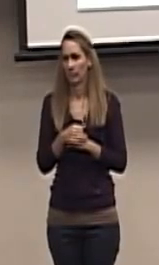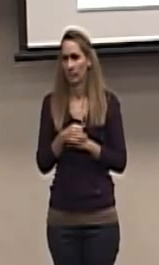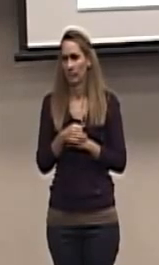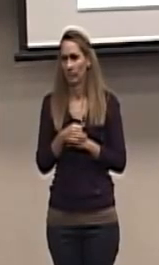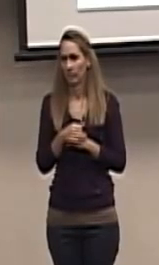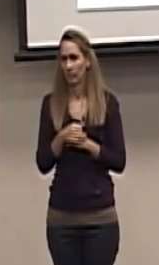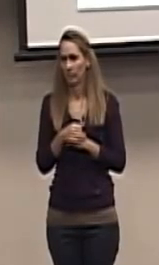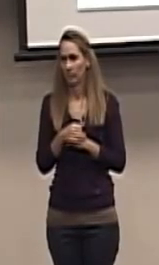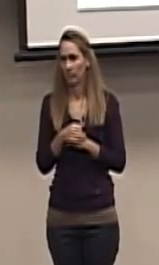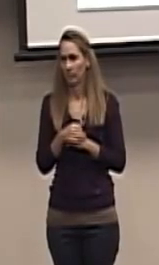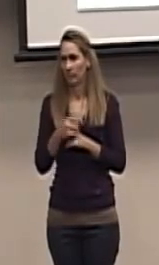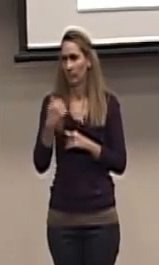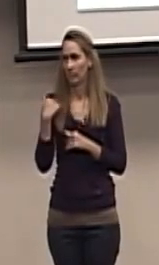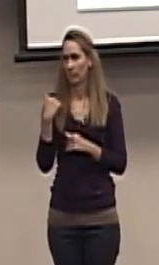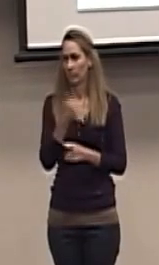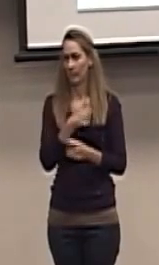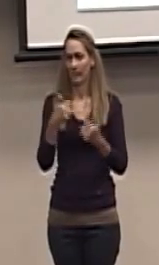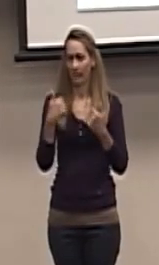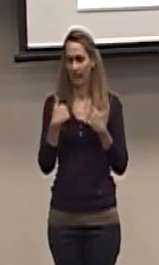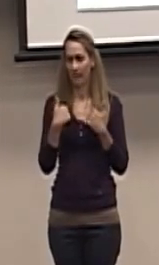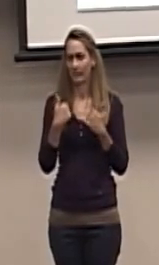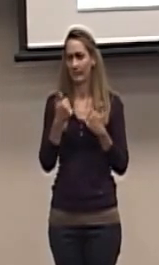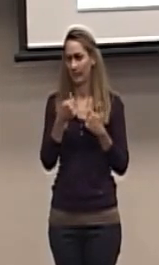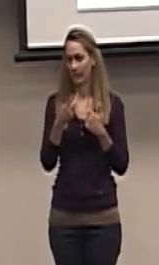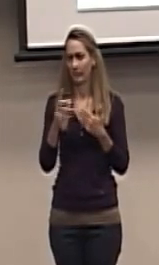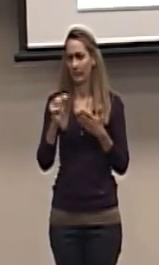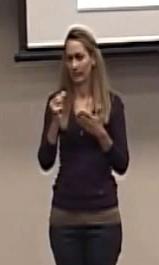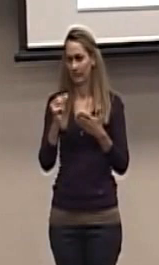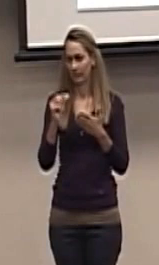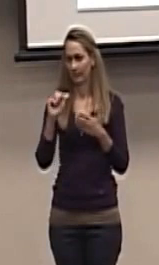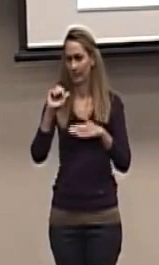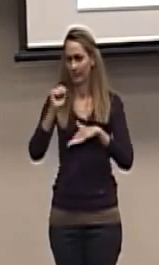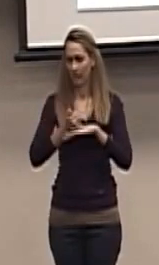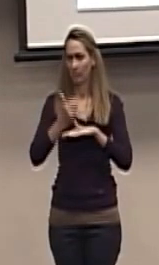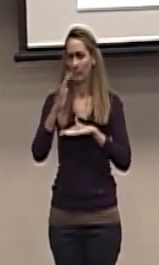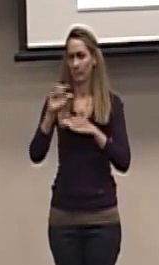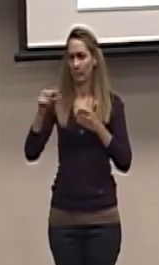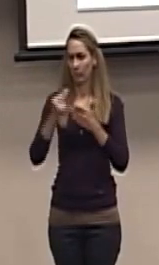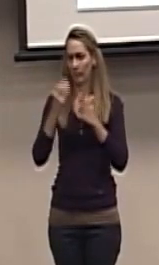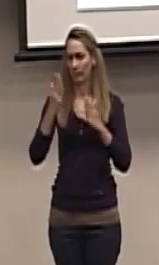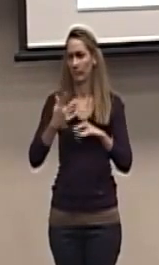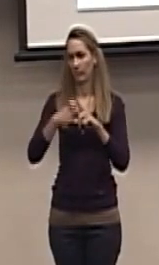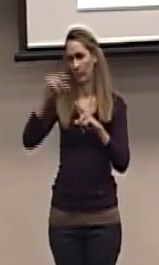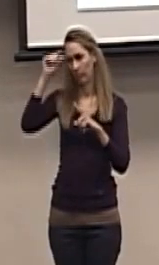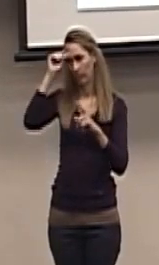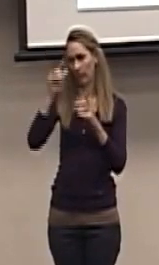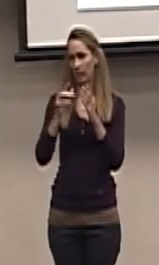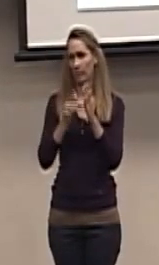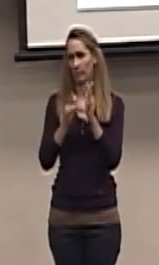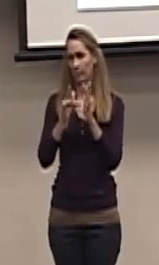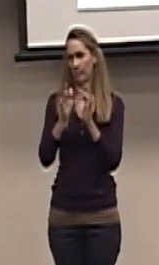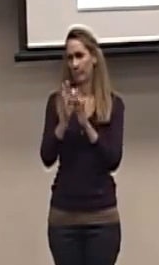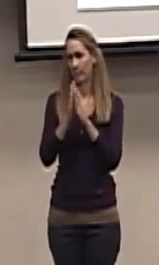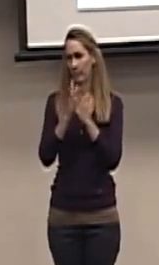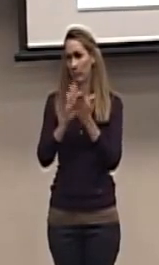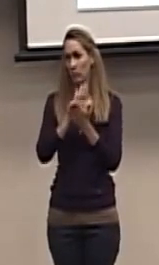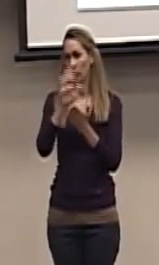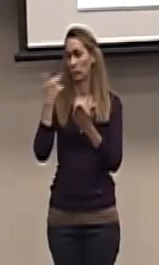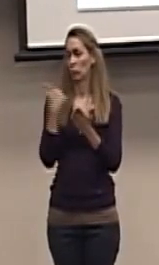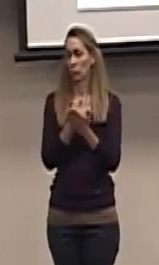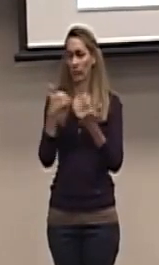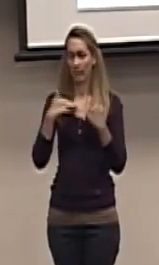alumni of Ghana Bible College. We have continuous training and continuous